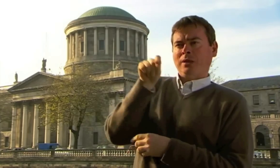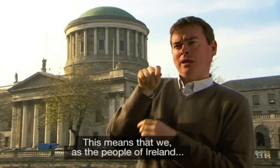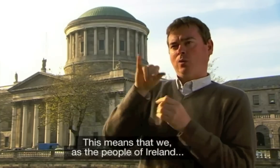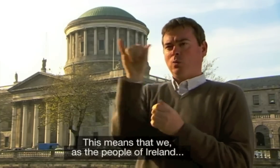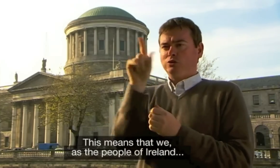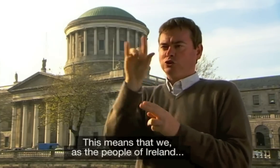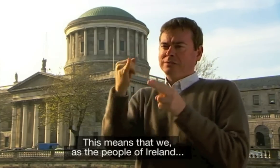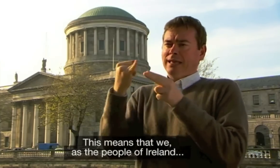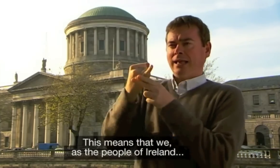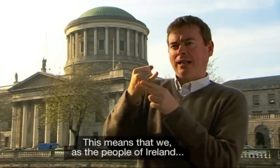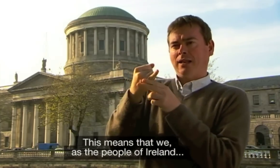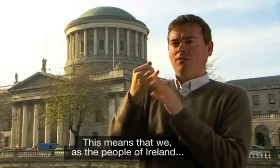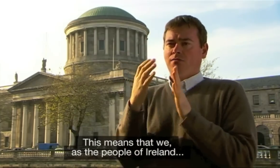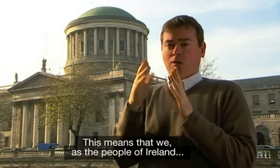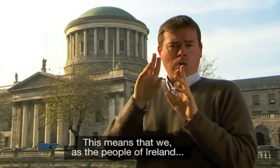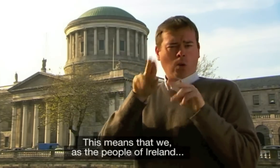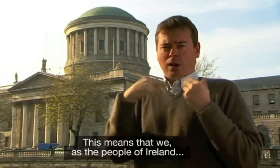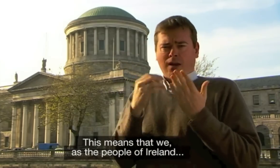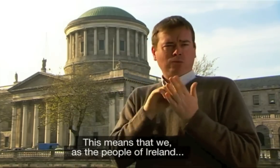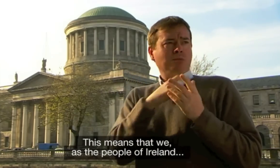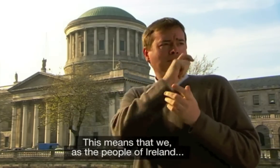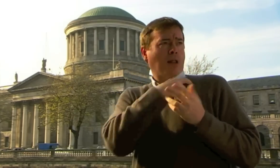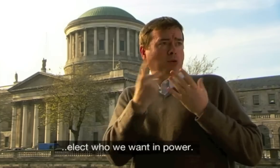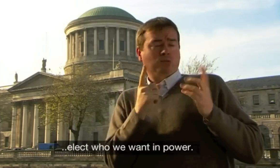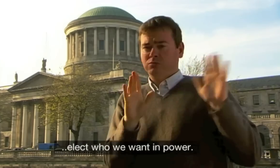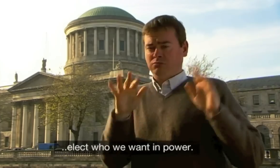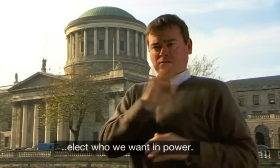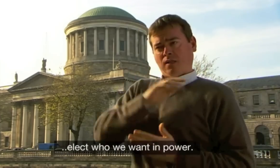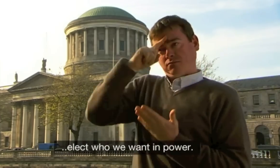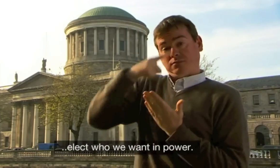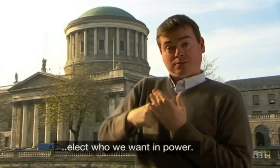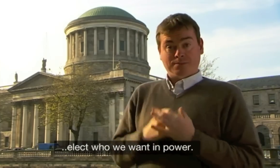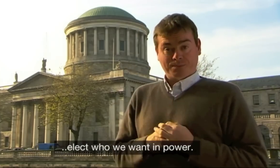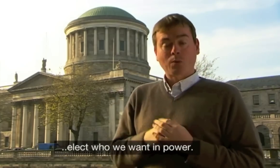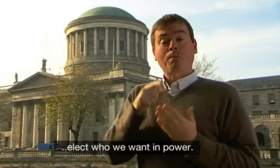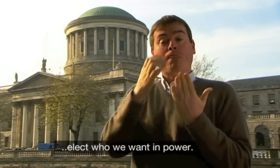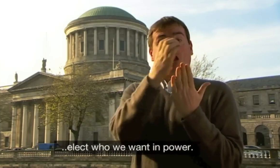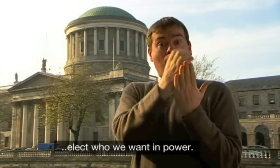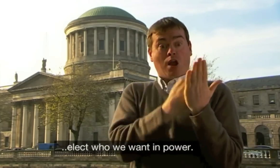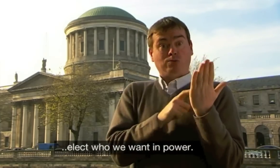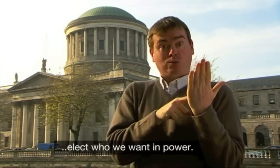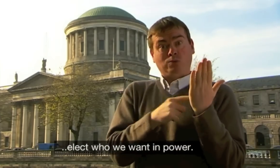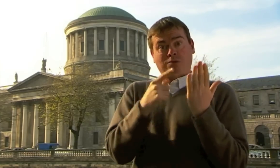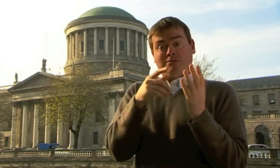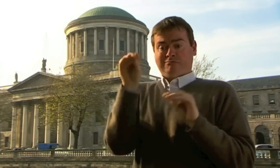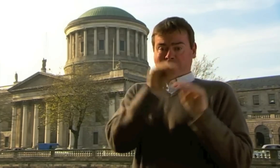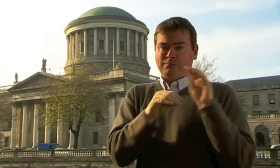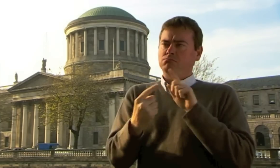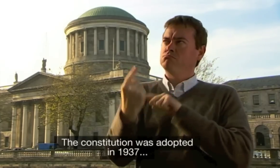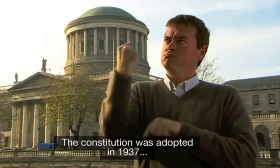This means that we, as the people of Ireland, elect who we want in power. The